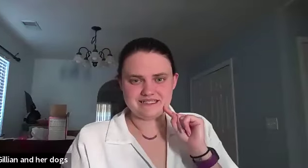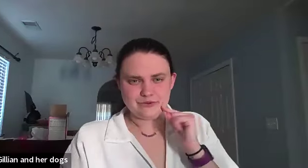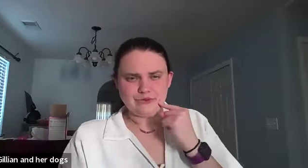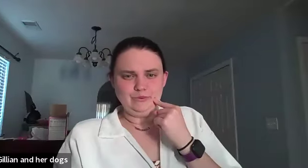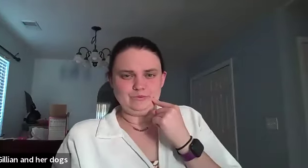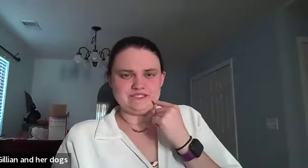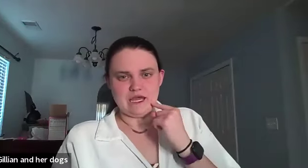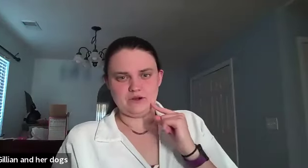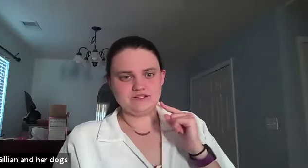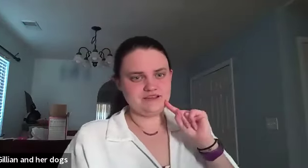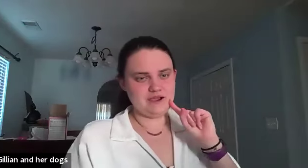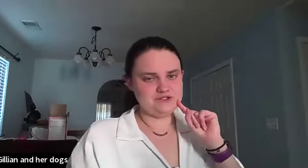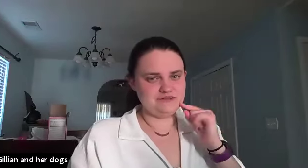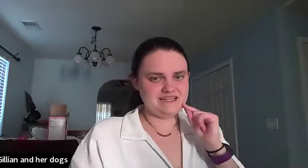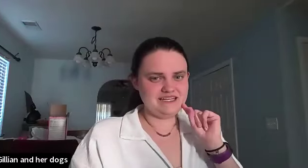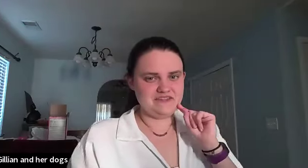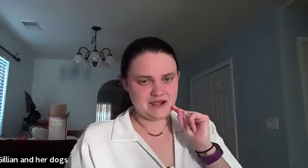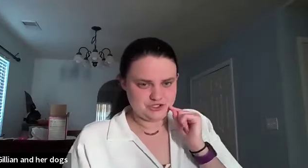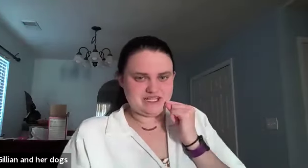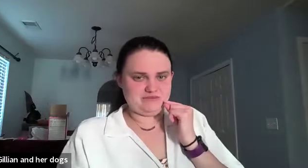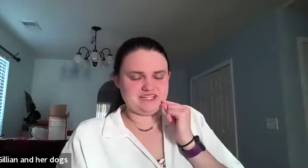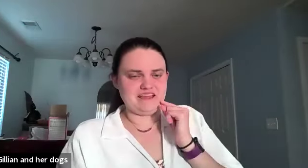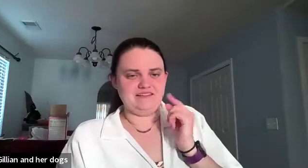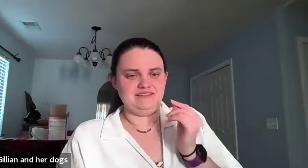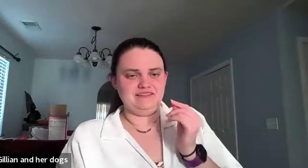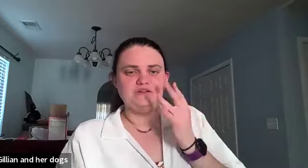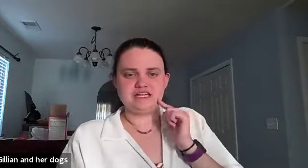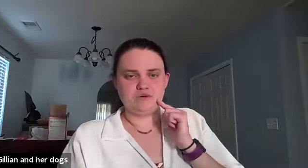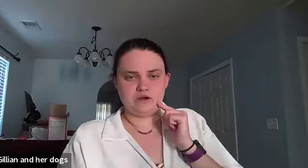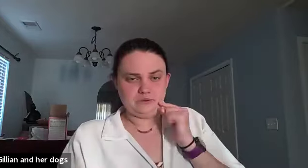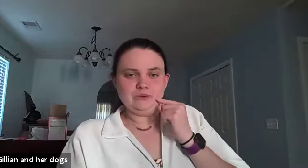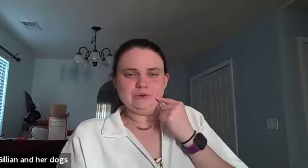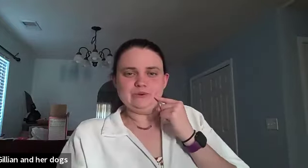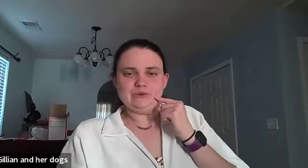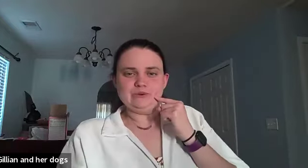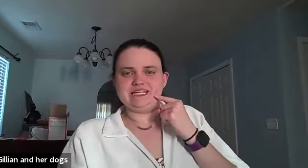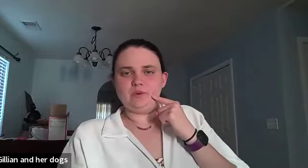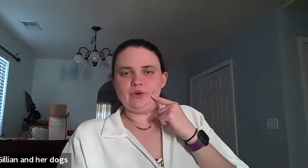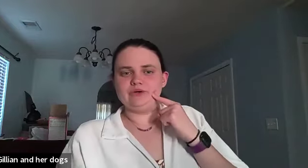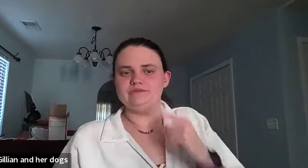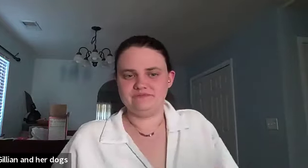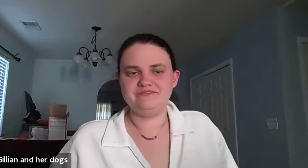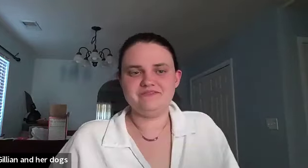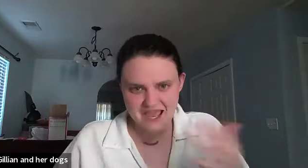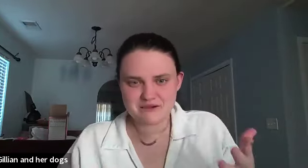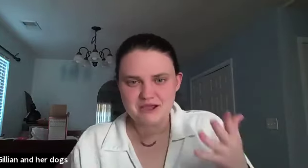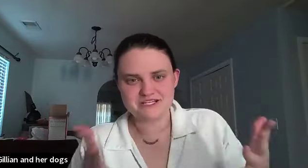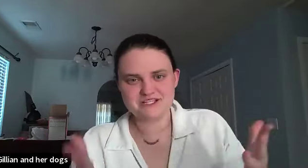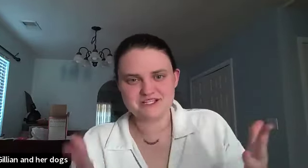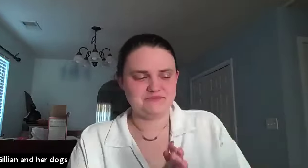candy, sour. So like I would do candy and then I would just like pretend like I literally just ate a warhead. Sour. That's how I would describe